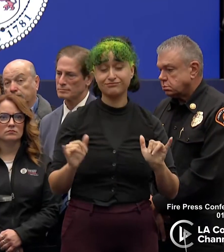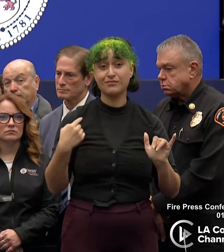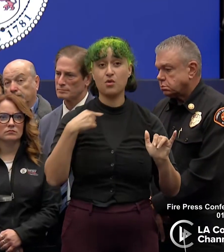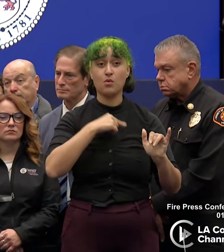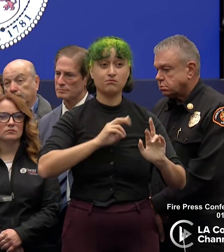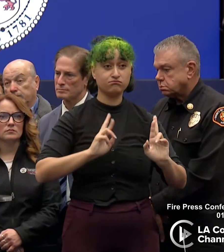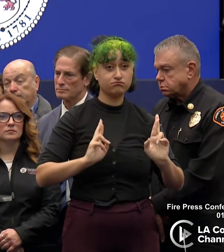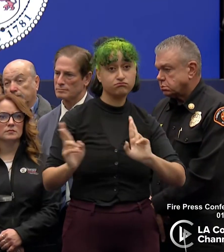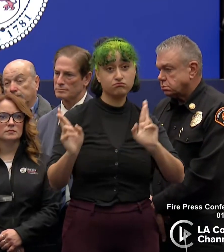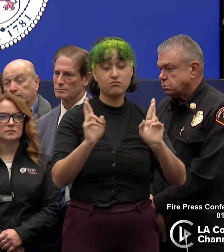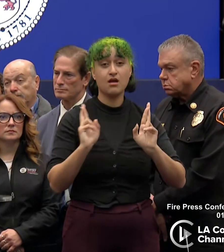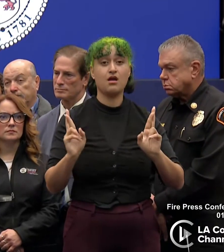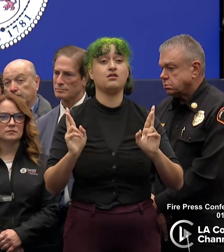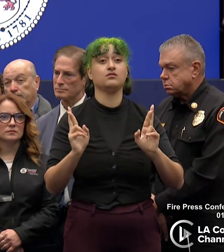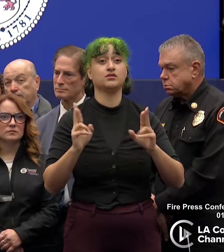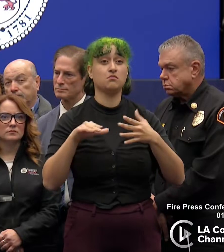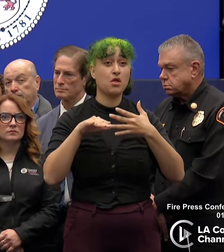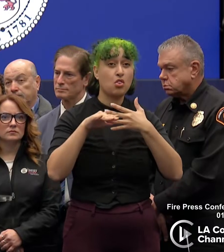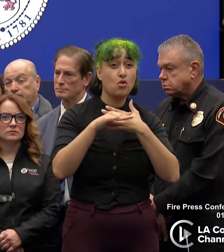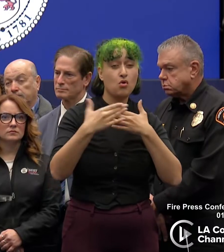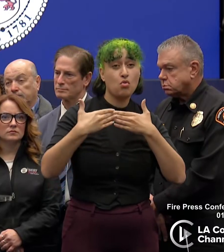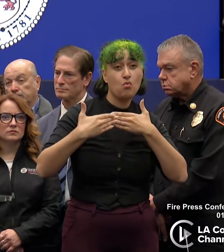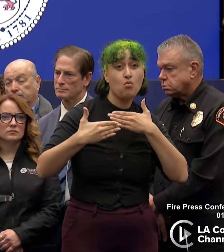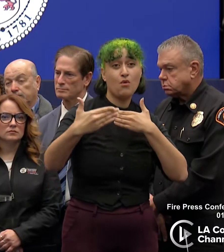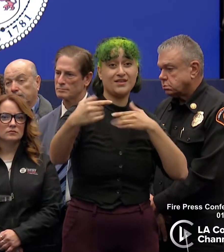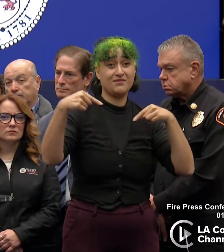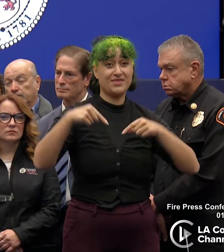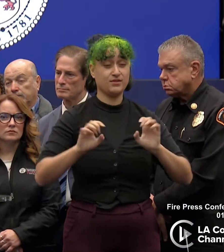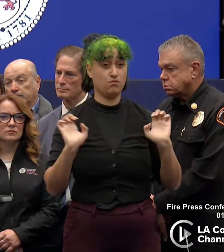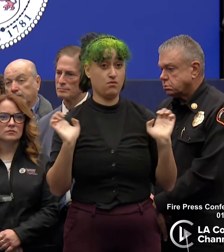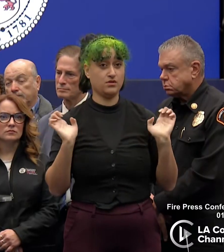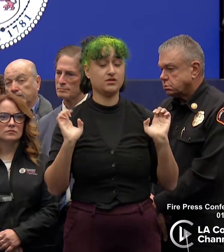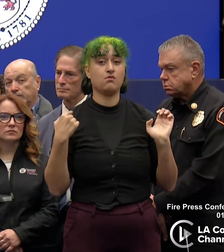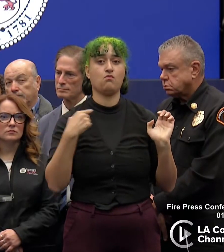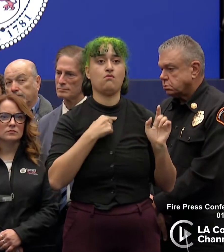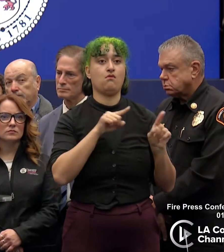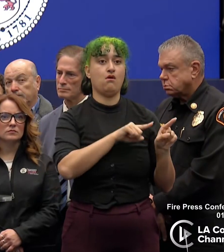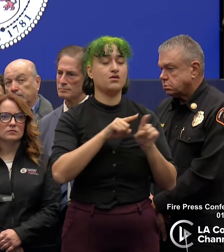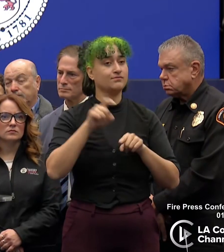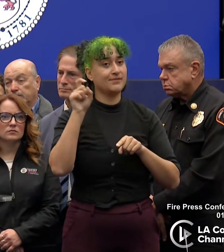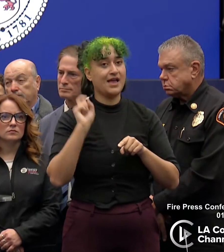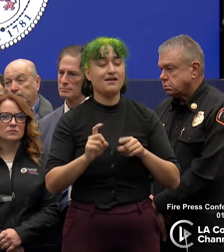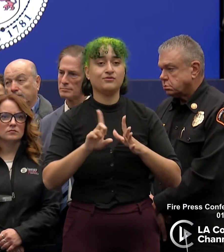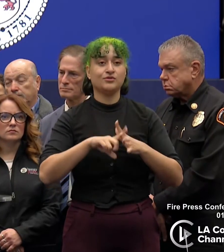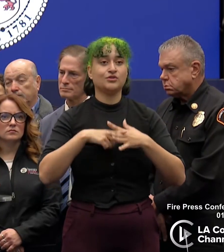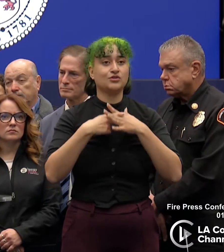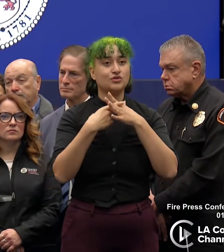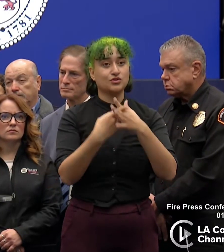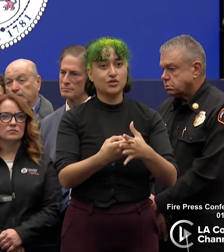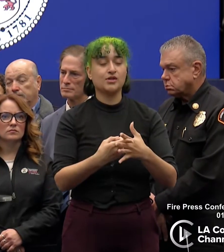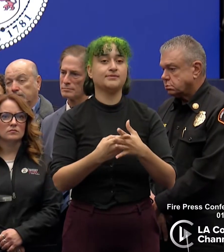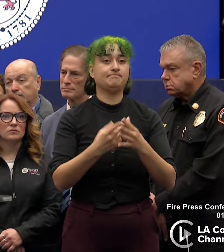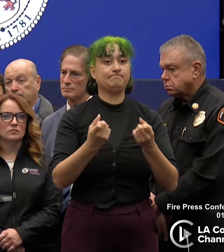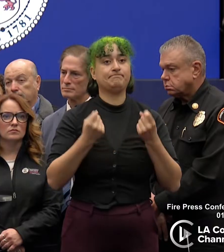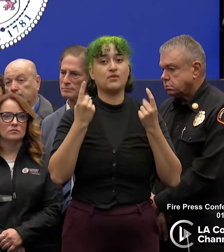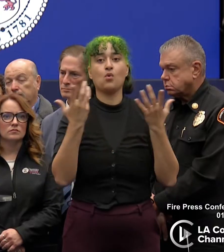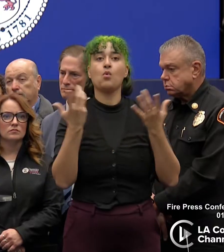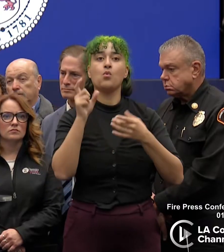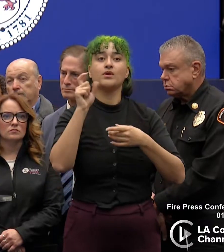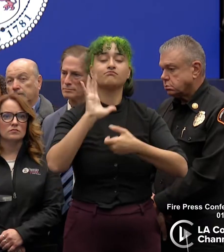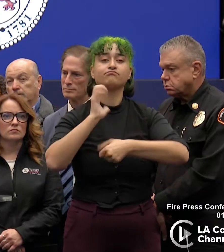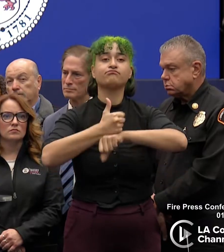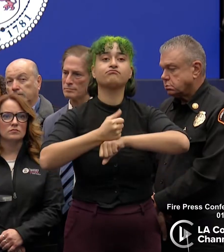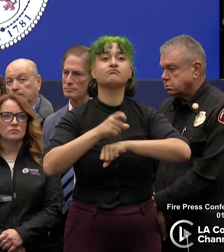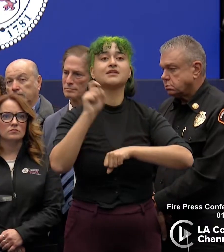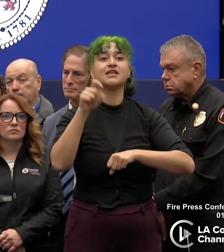as we prepare to make it through the rest of this emergency, we also have to start putting in place what we need to